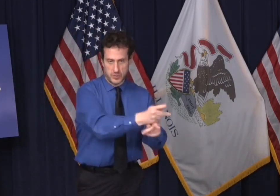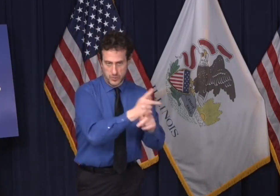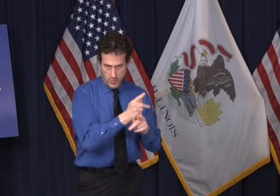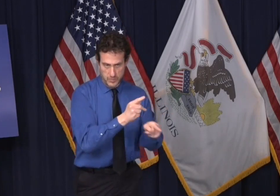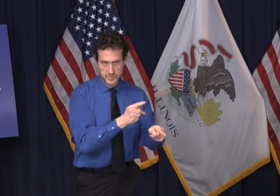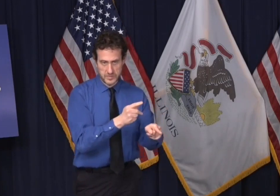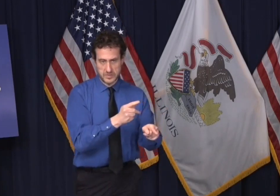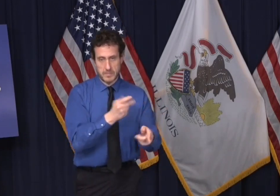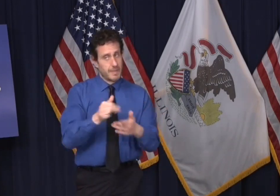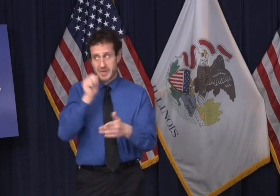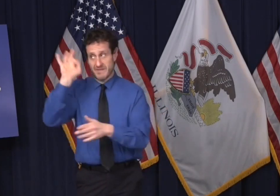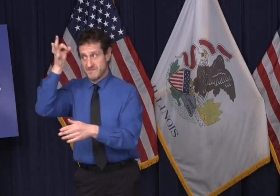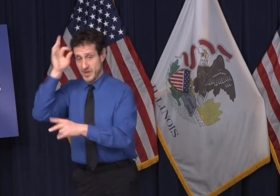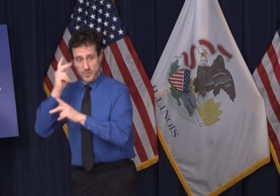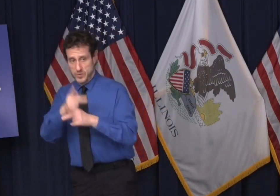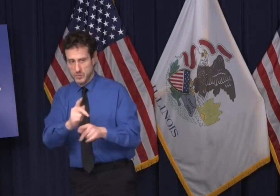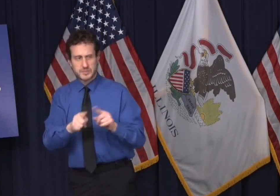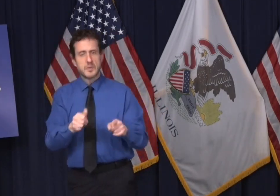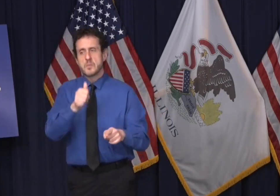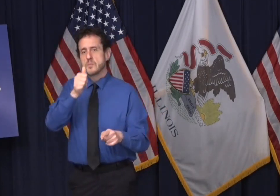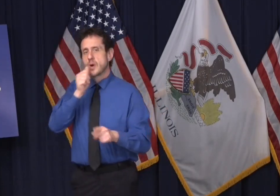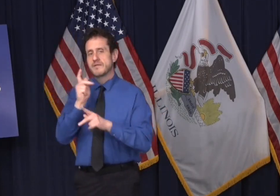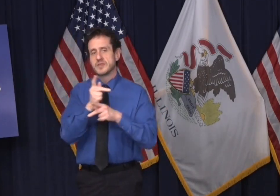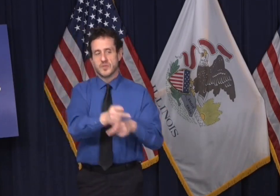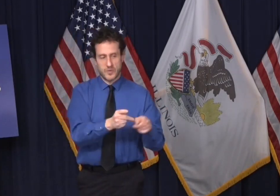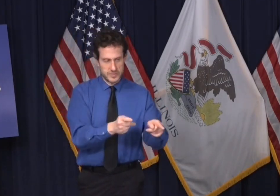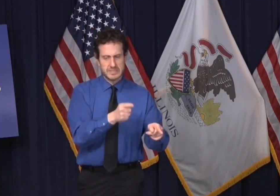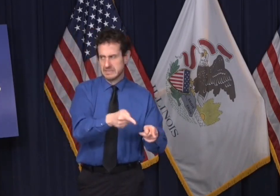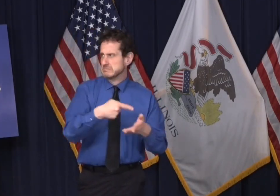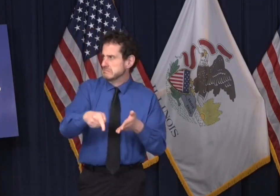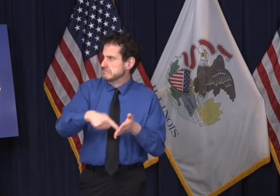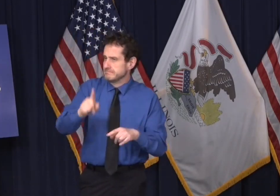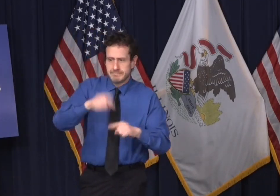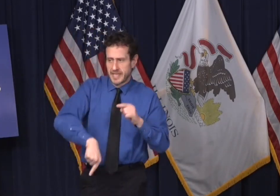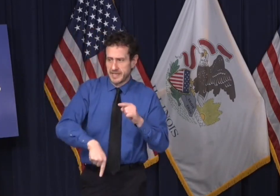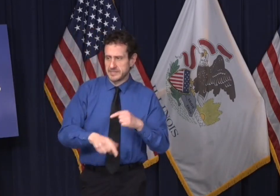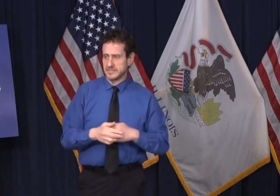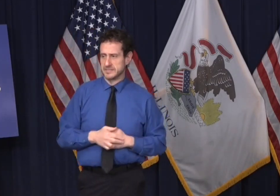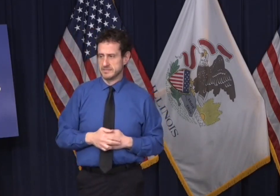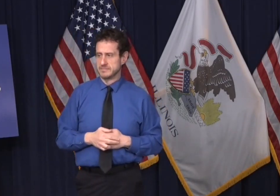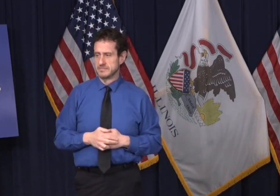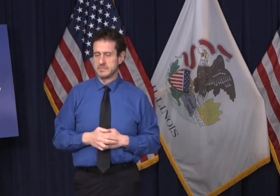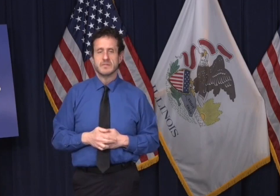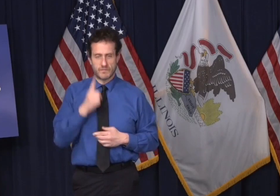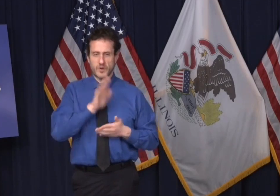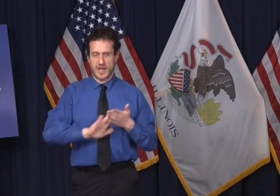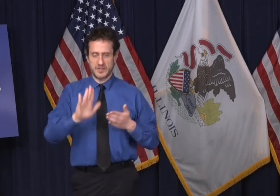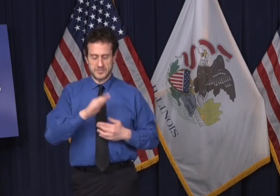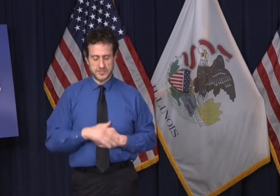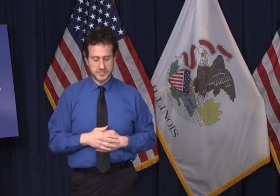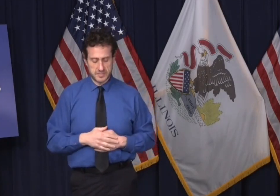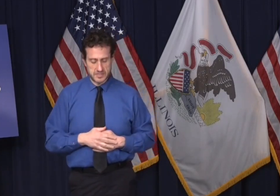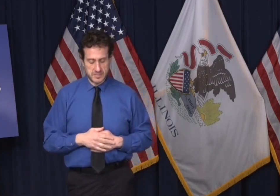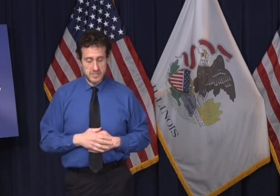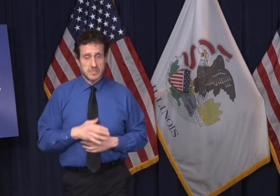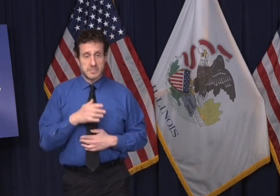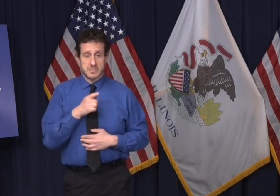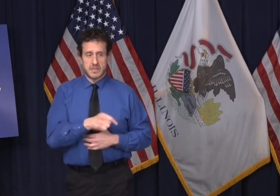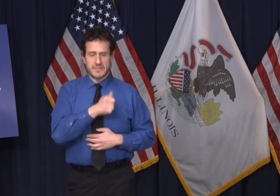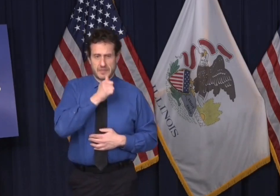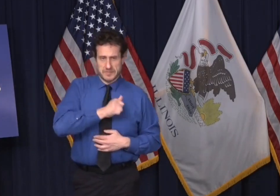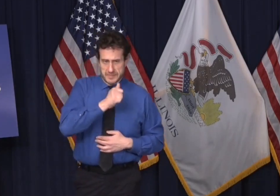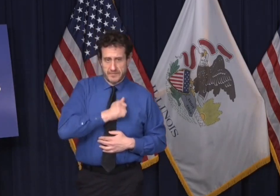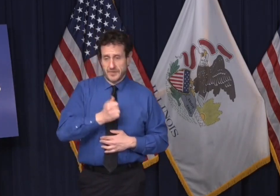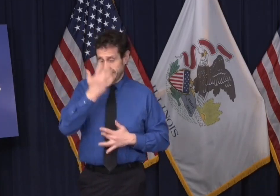student loans. These are people just as affected by the financial turmoil of this pandemic as their counterparts who are